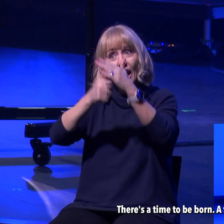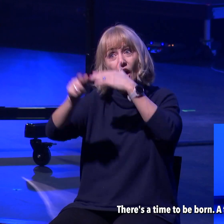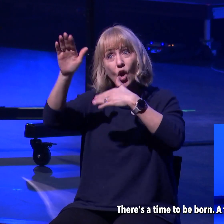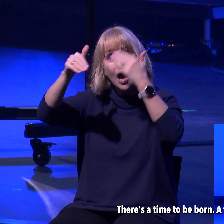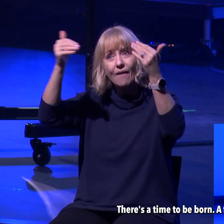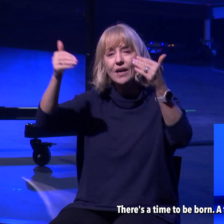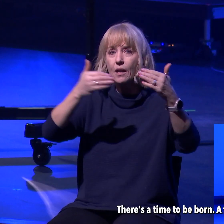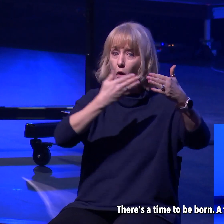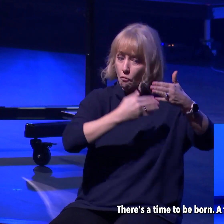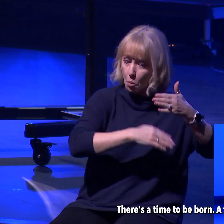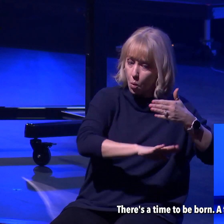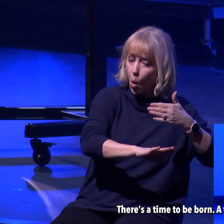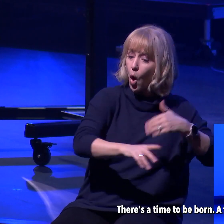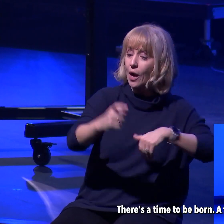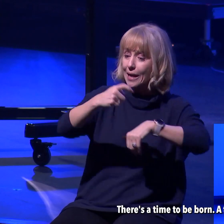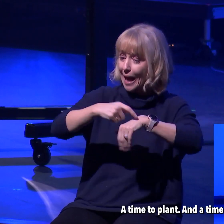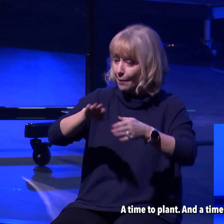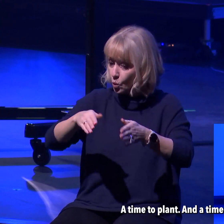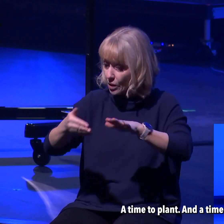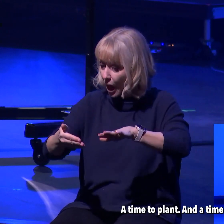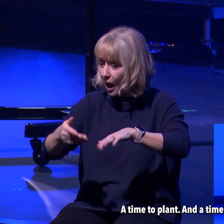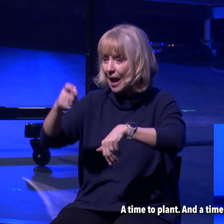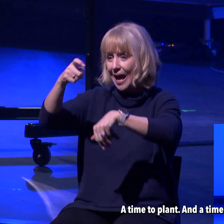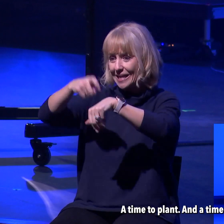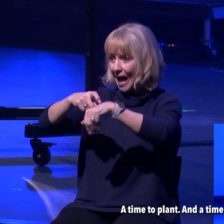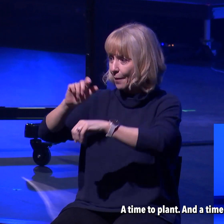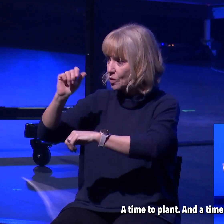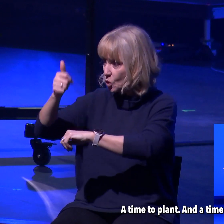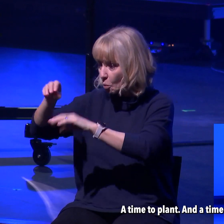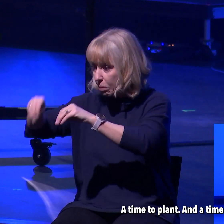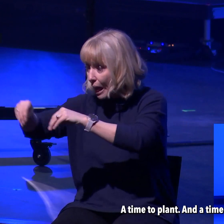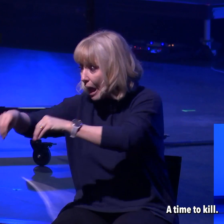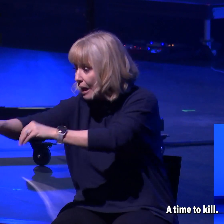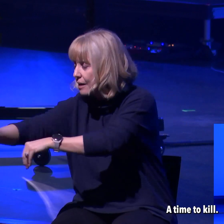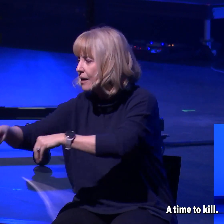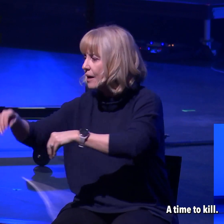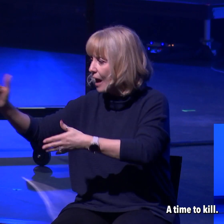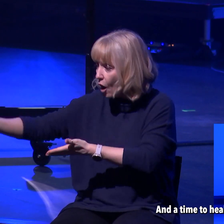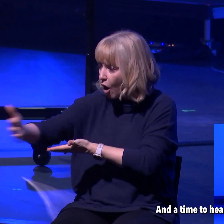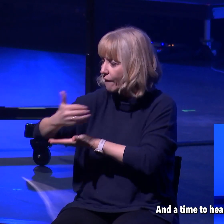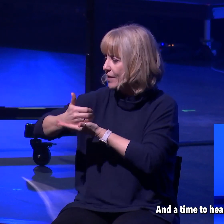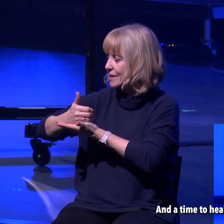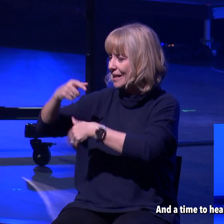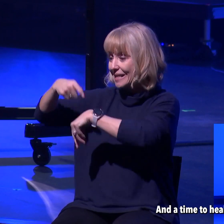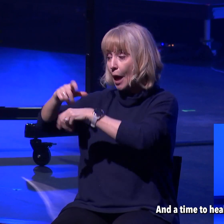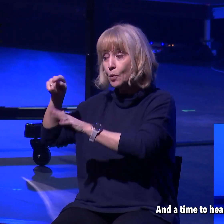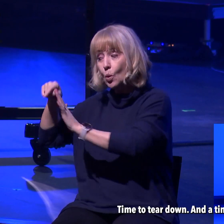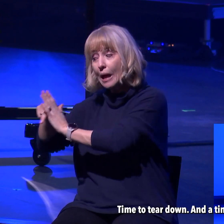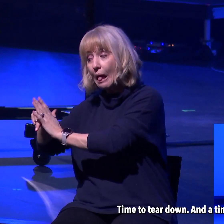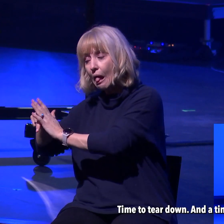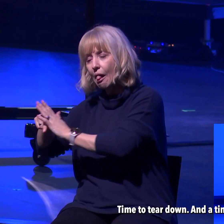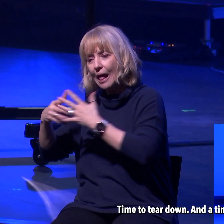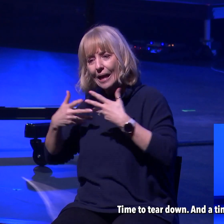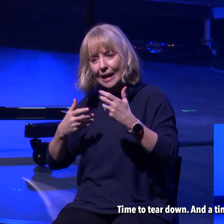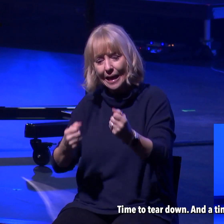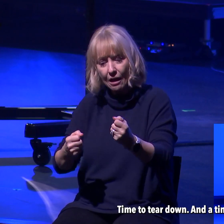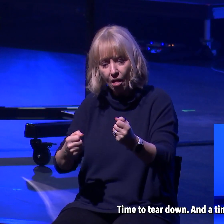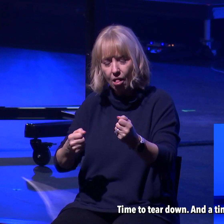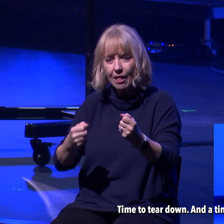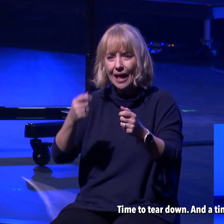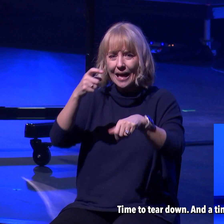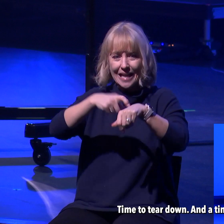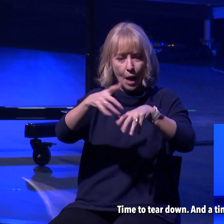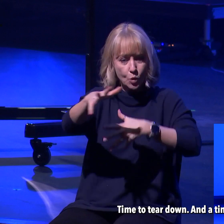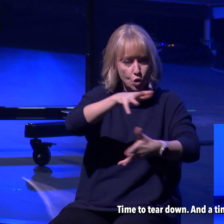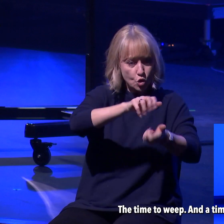time to be born, a time to die, a time to plant, a time to uproot, a time to kill and a time to heal, a time to tear down and a time